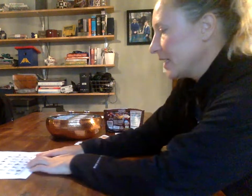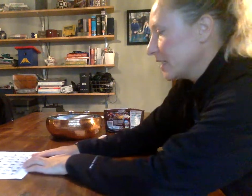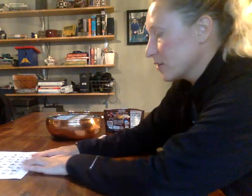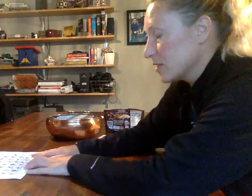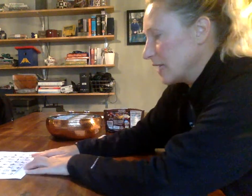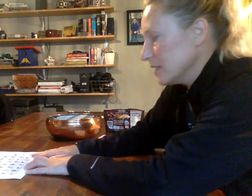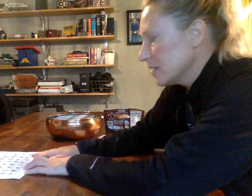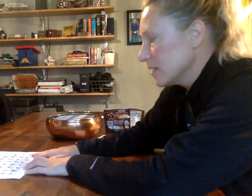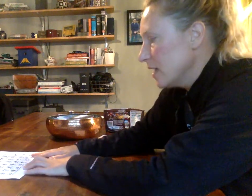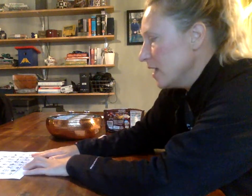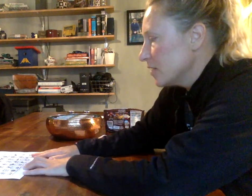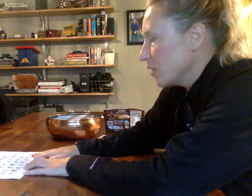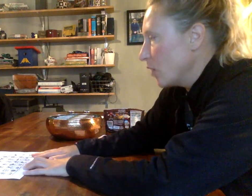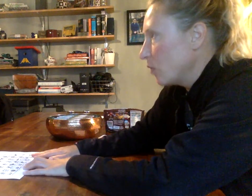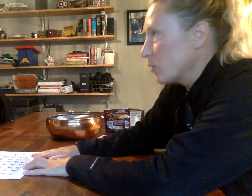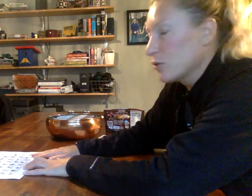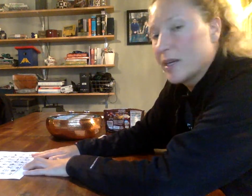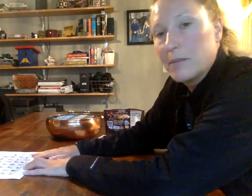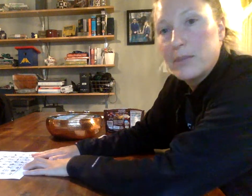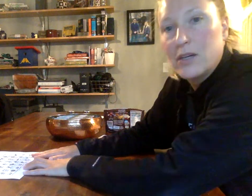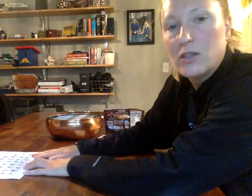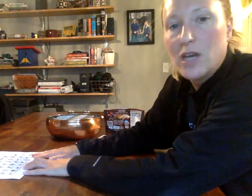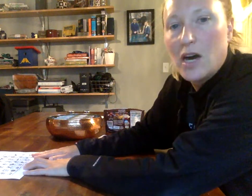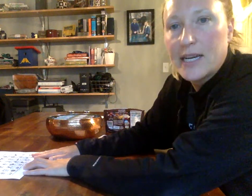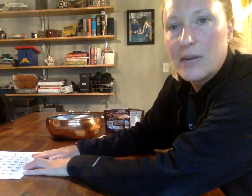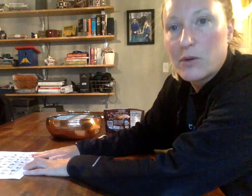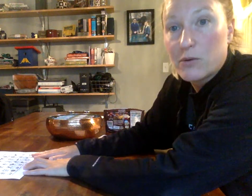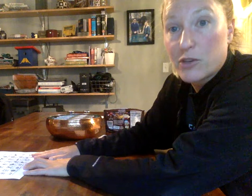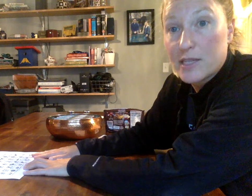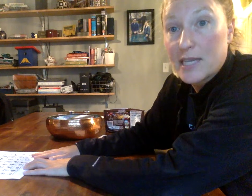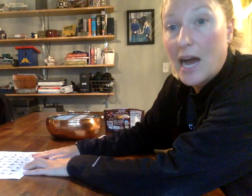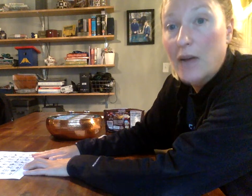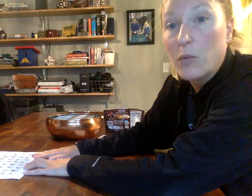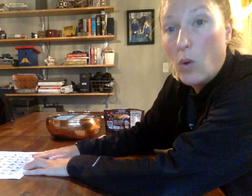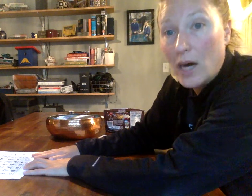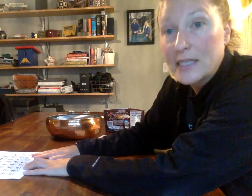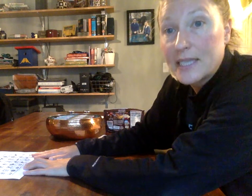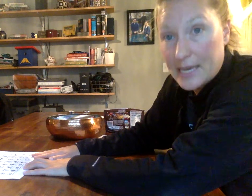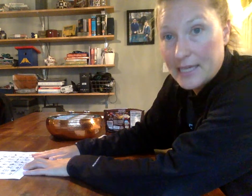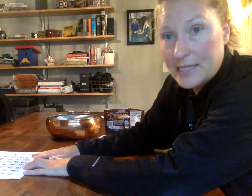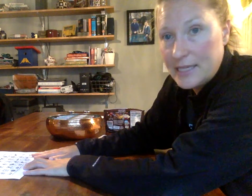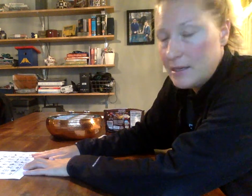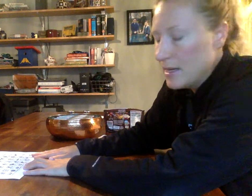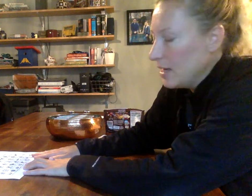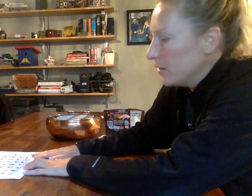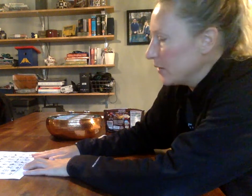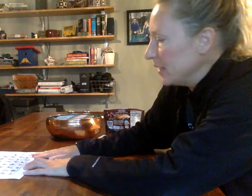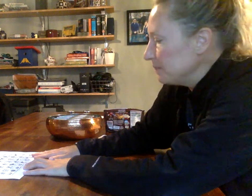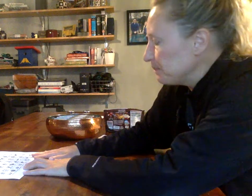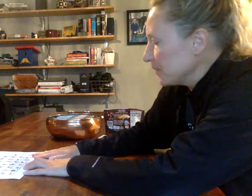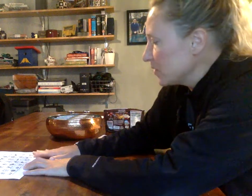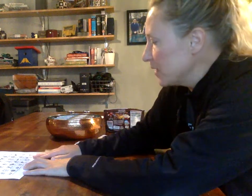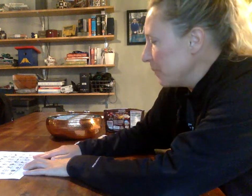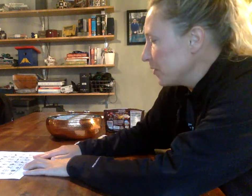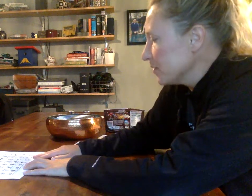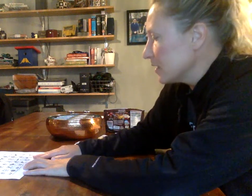particular sentence. So we're trying to build on it, and we were trying to say, I want candy, right? So that person could